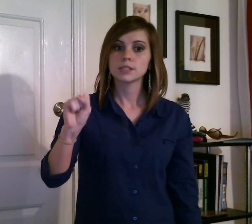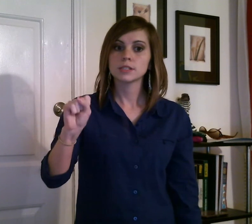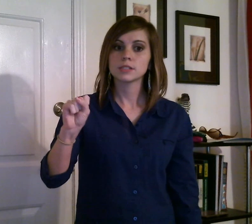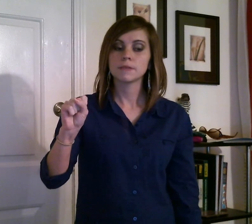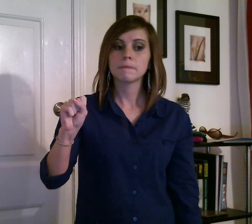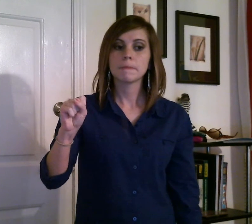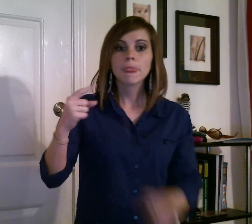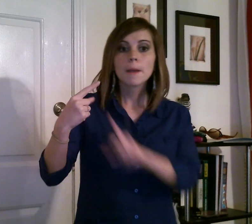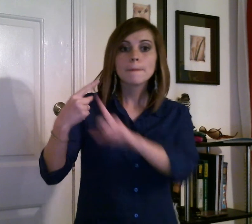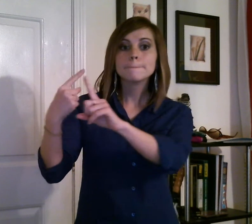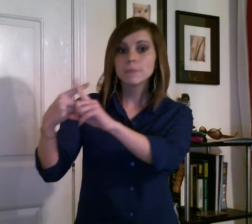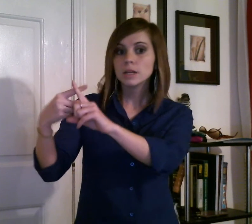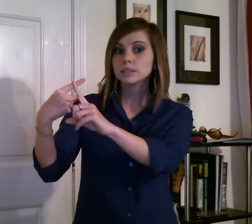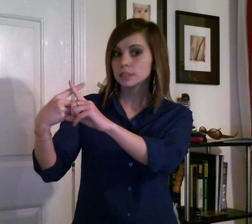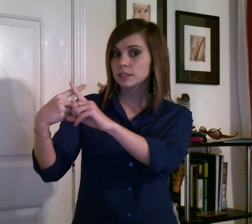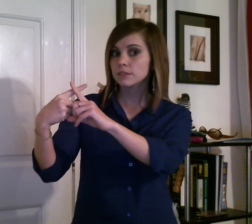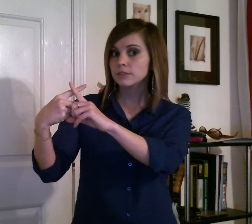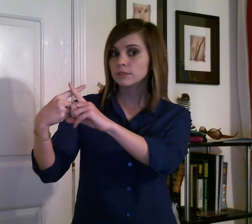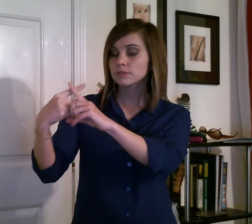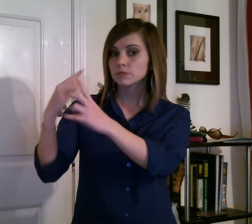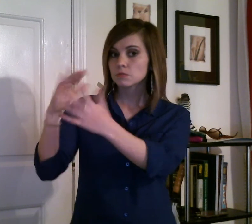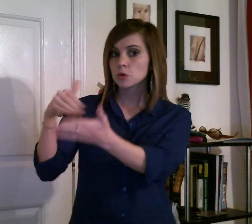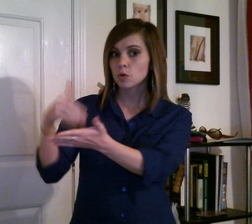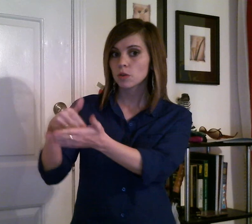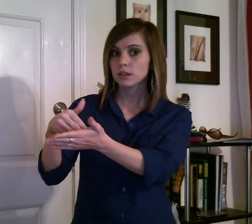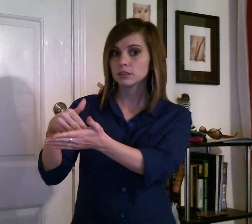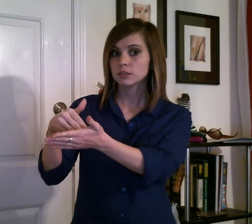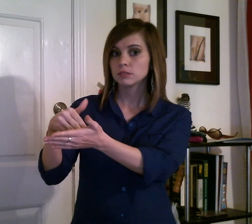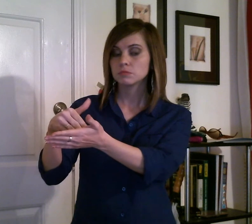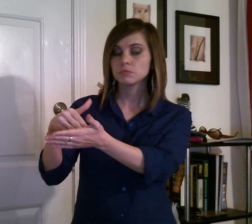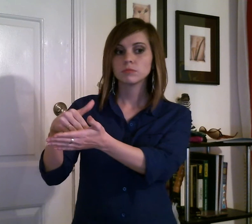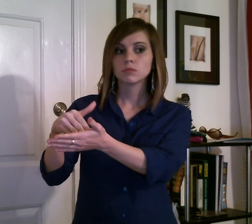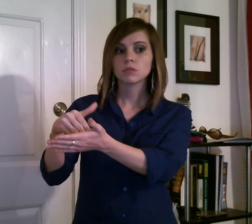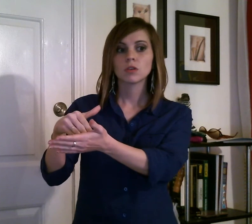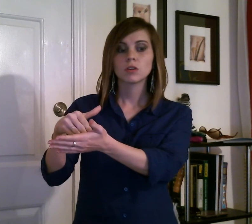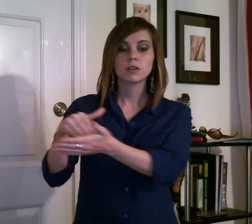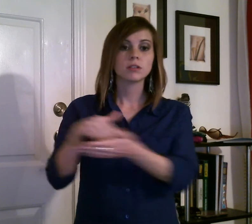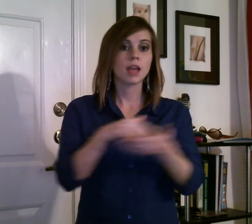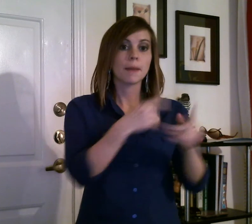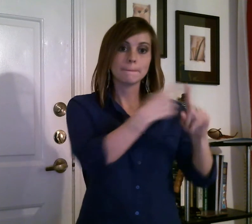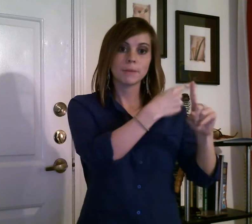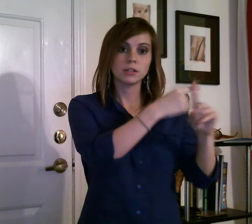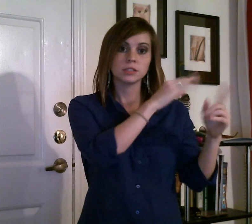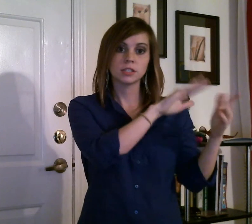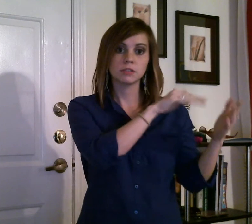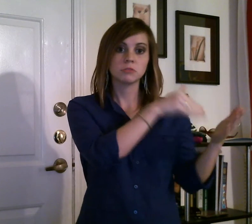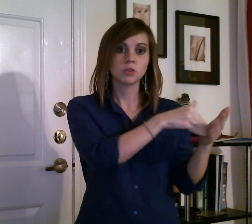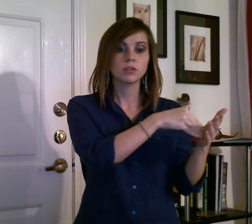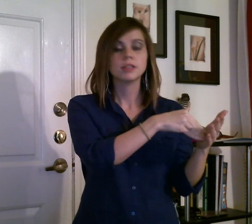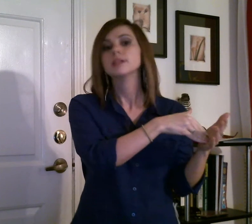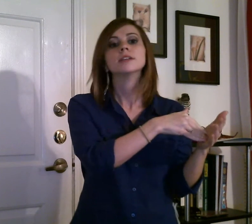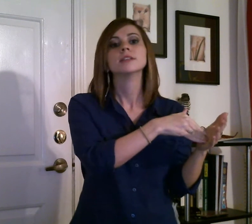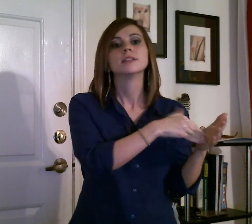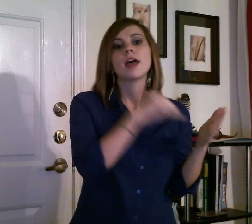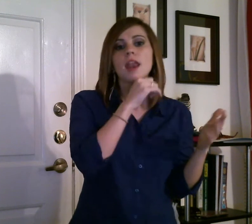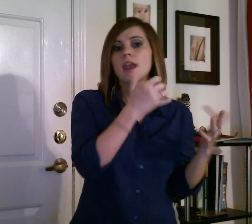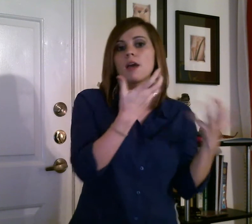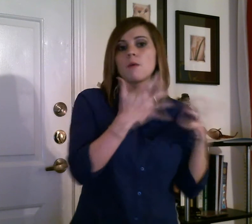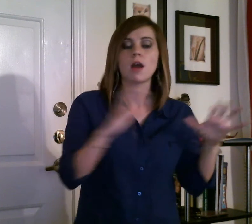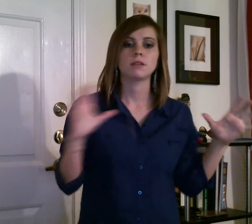nucleuses will not want to get anywhere near each other. But we do know from what we learned about the four forces that if they